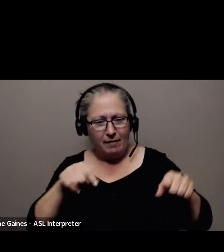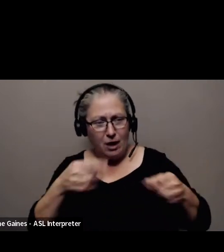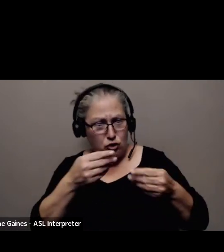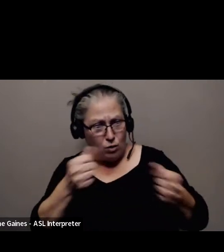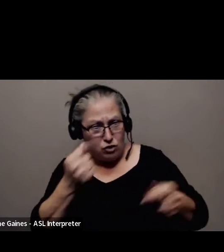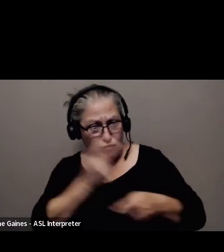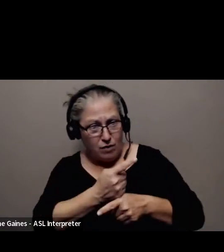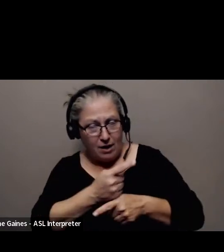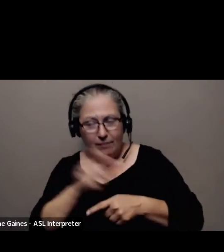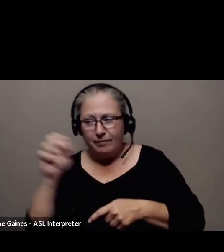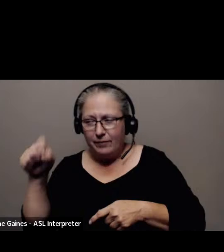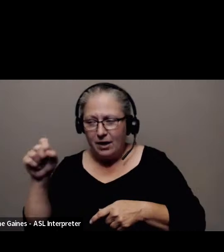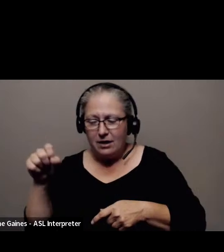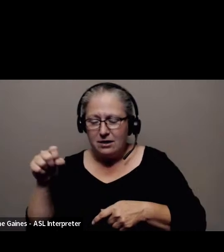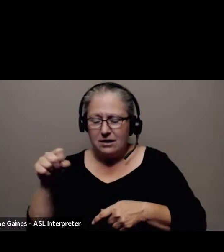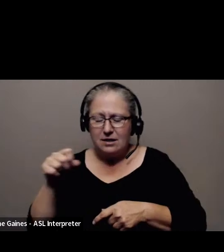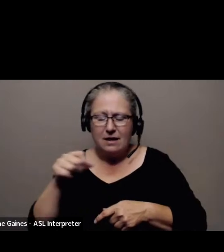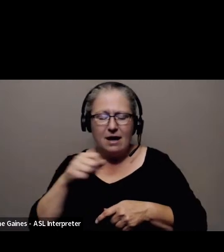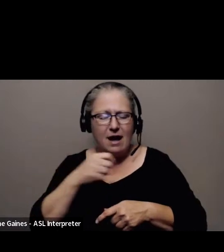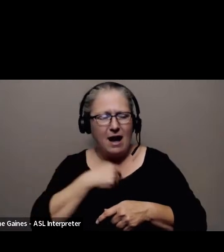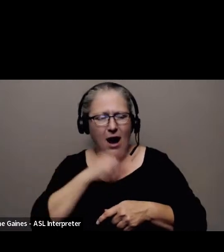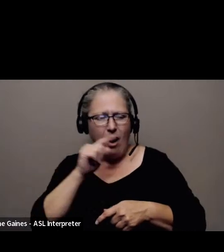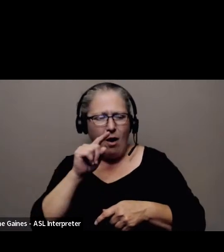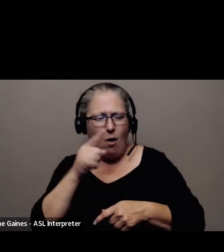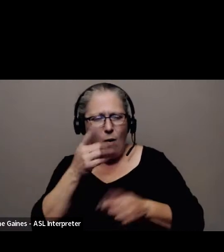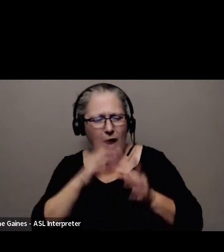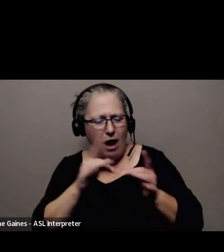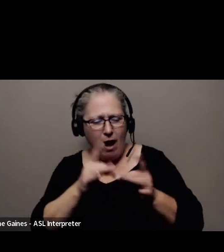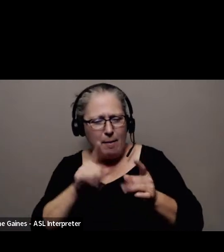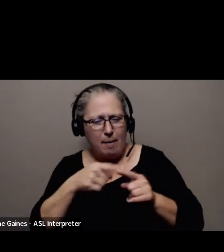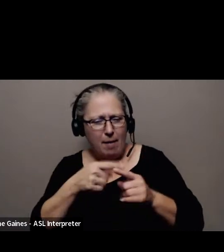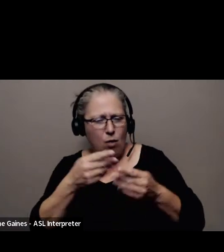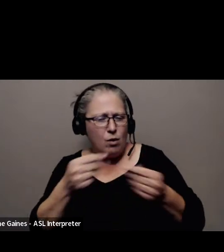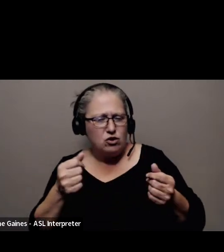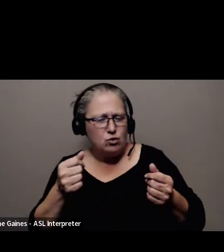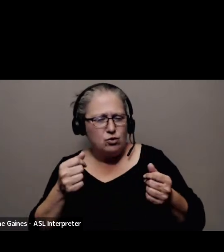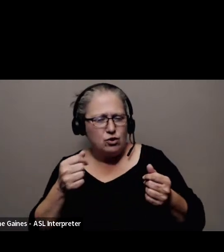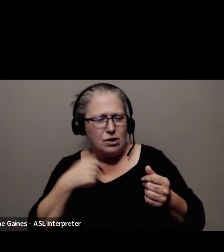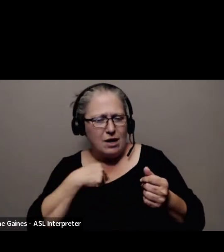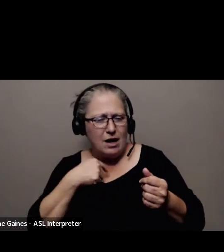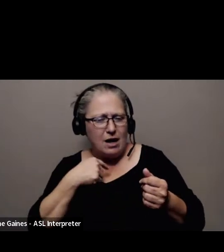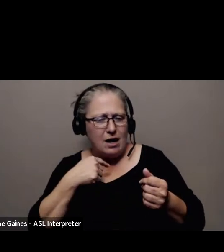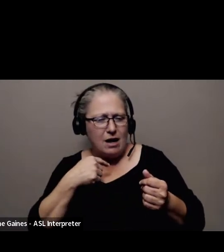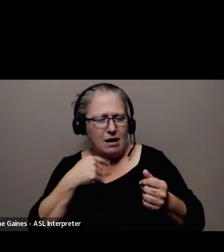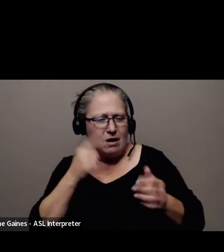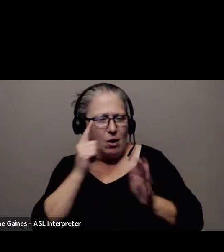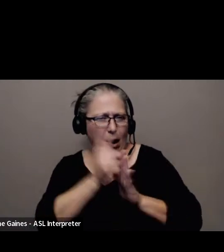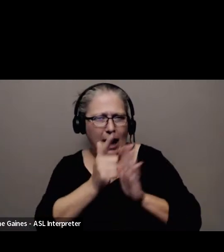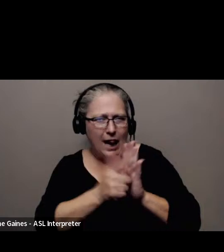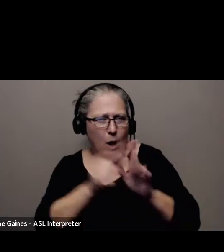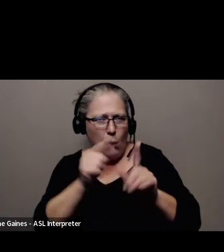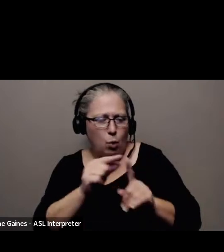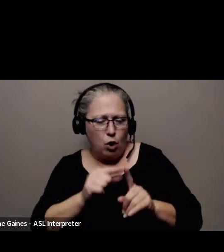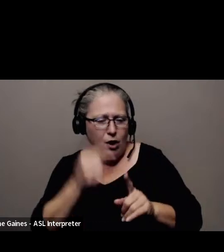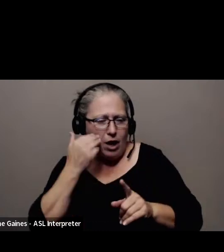right? Yes. Yeah. No, yeah, I only, the comment I have about the resolution, and I know it's just legal wording that we